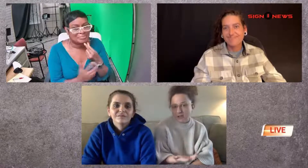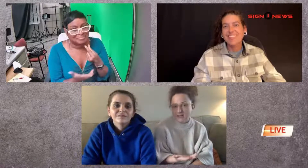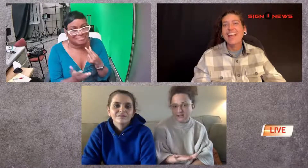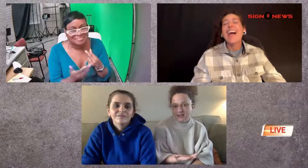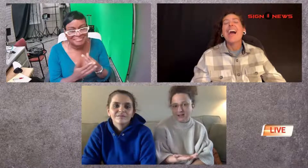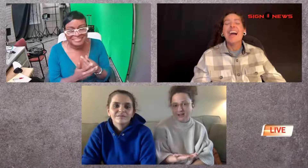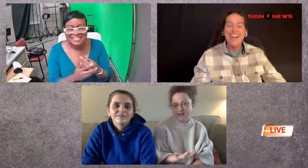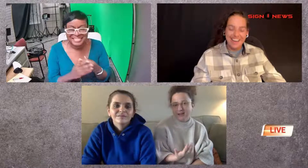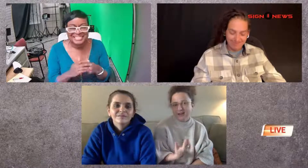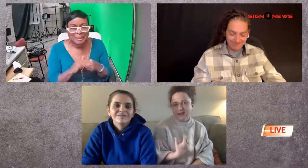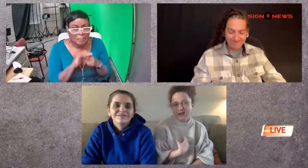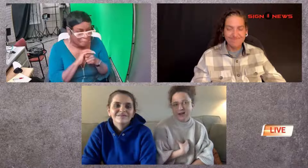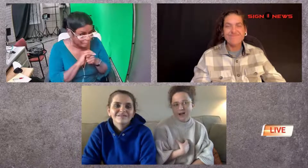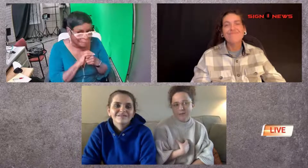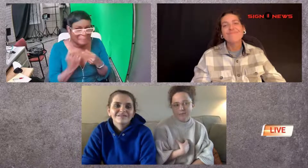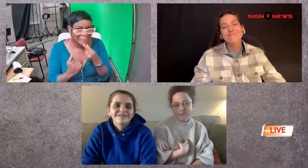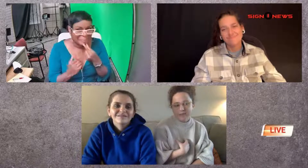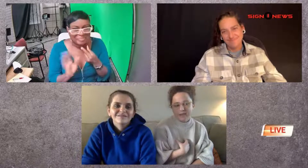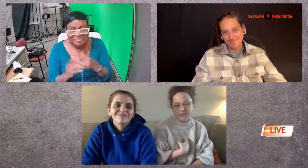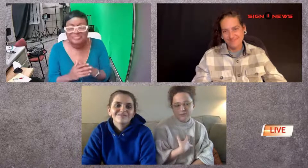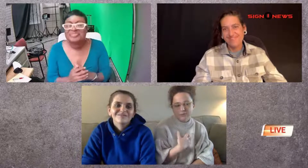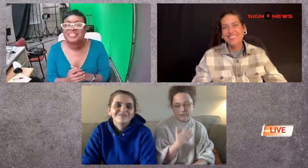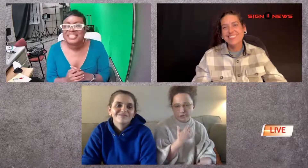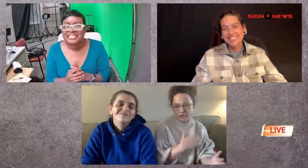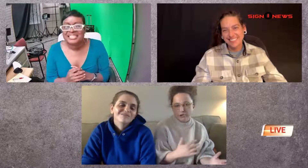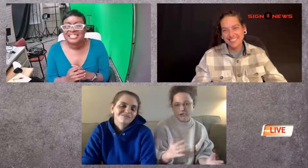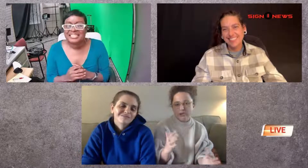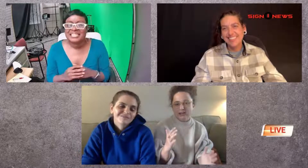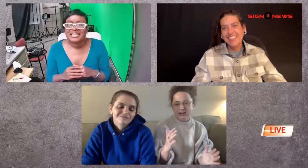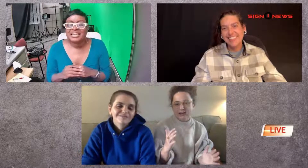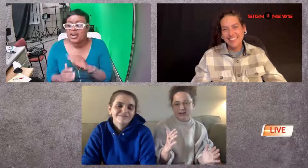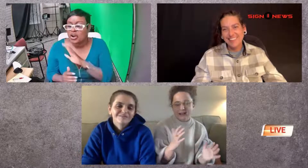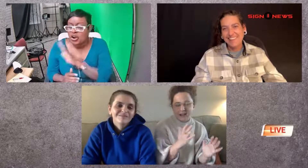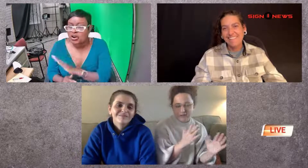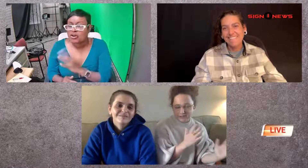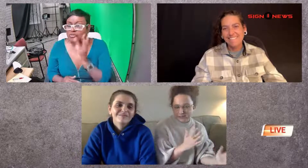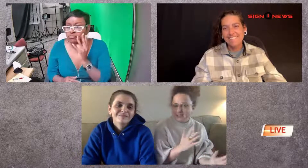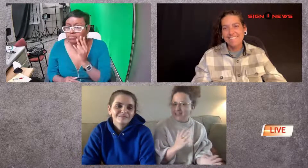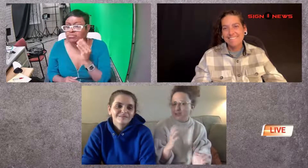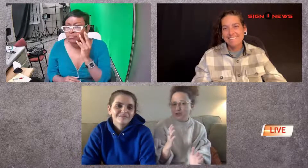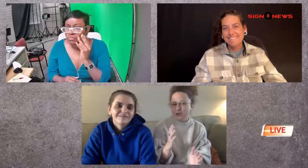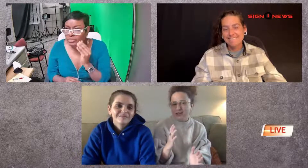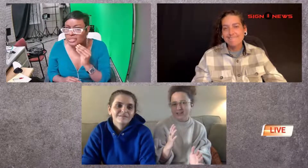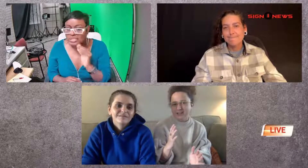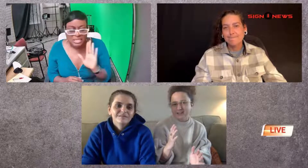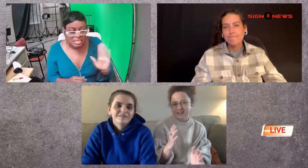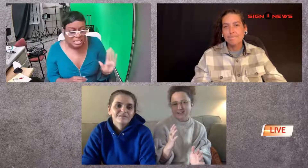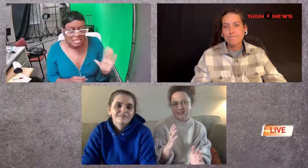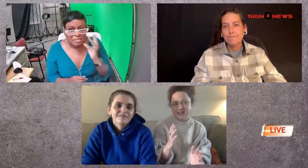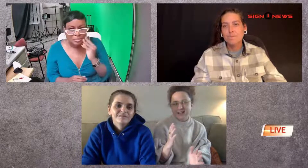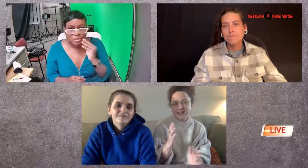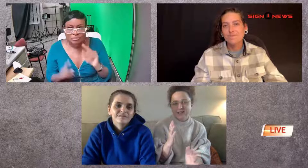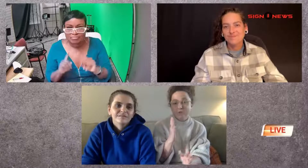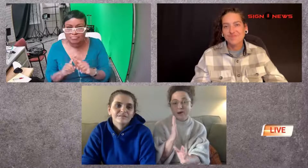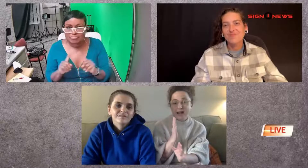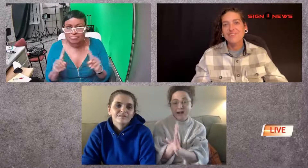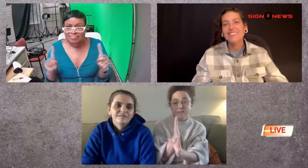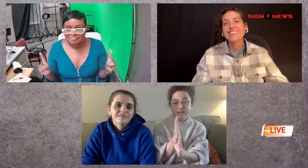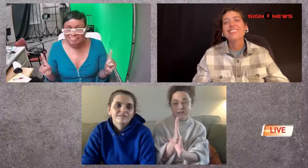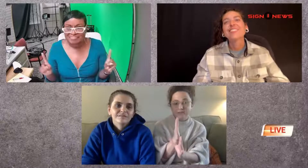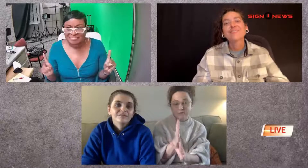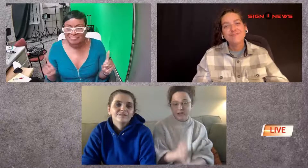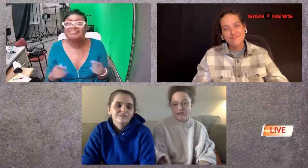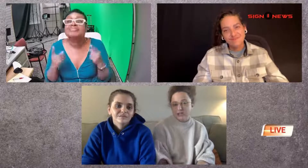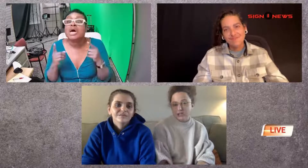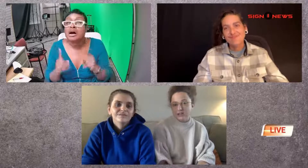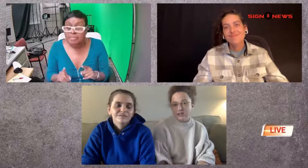was closeted, and sort of her journey and how different his journey is. And then what